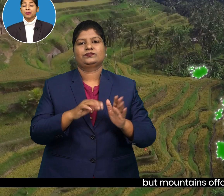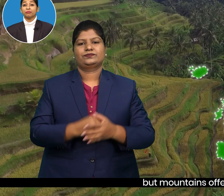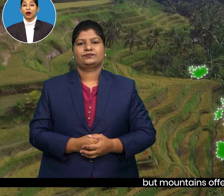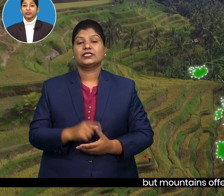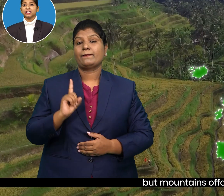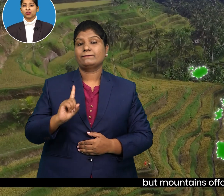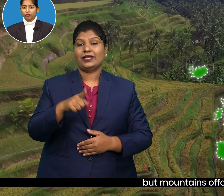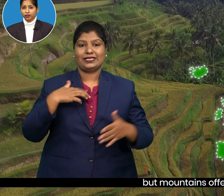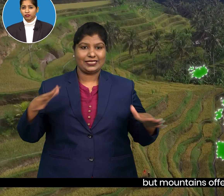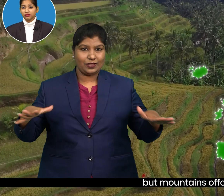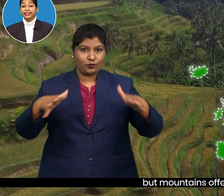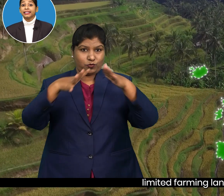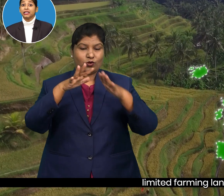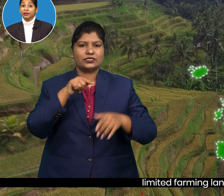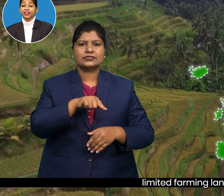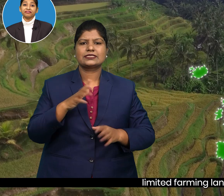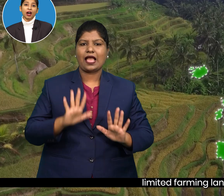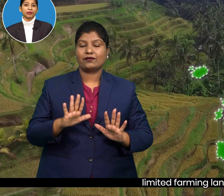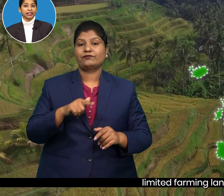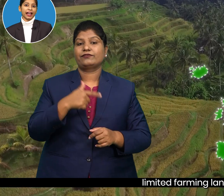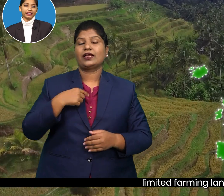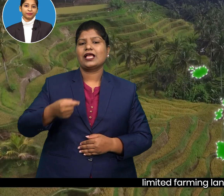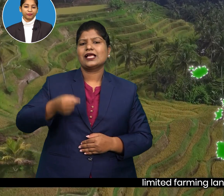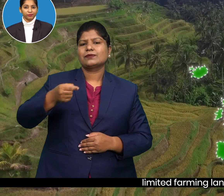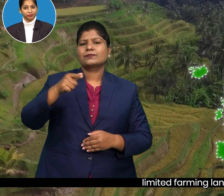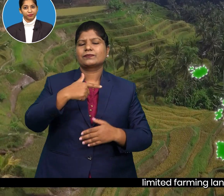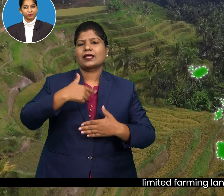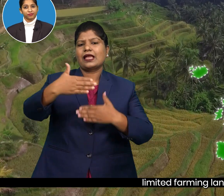But mountains offer limited farming land.